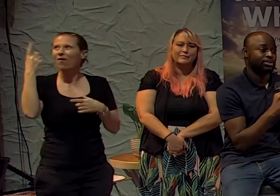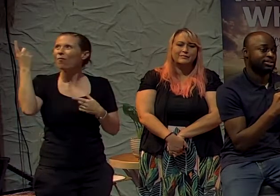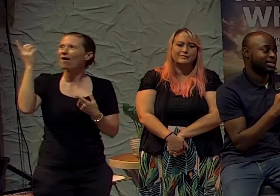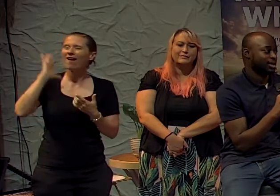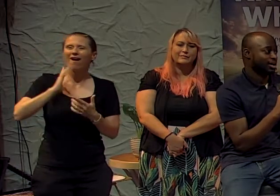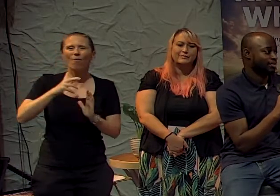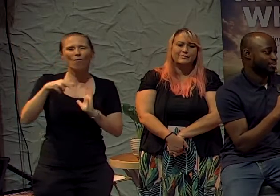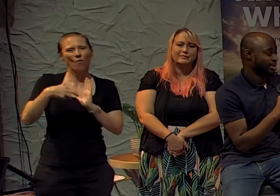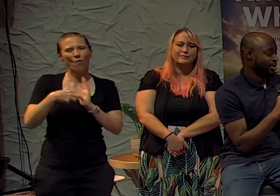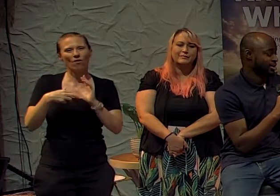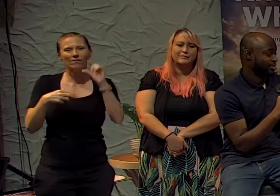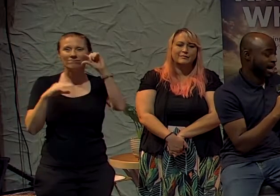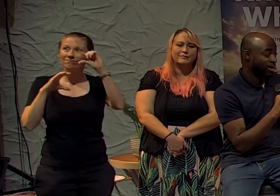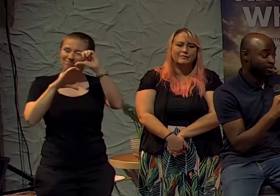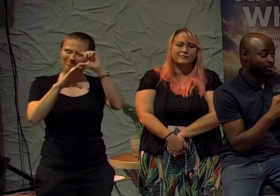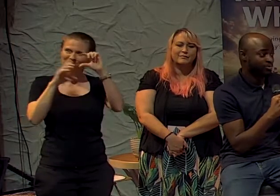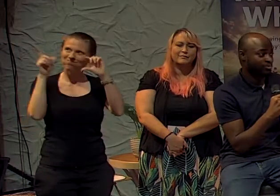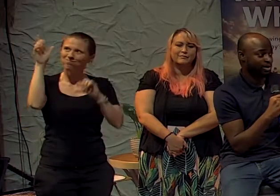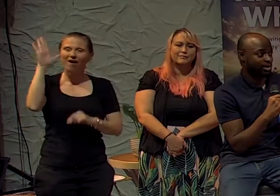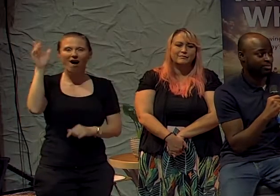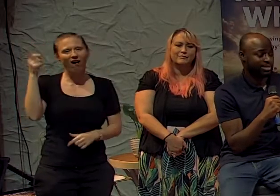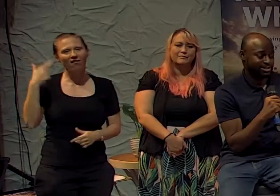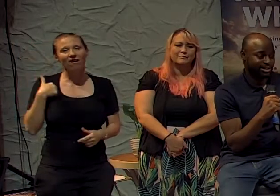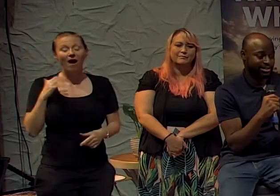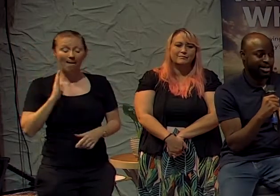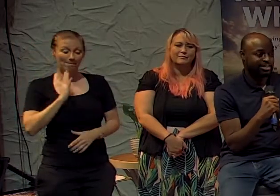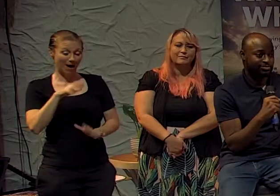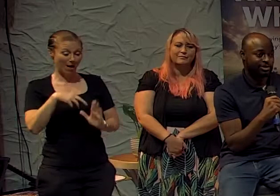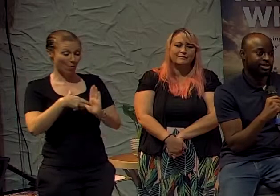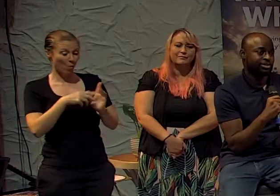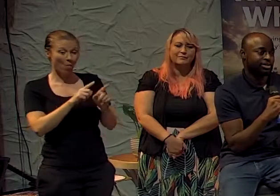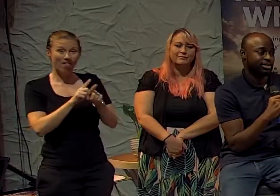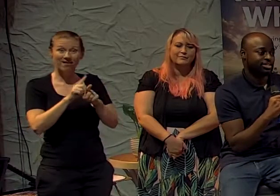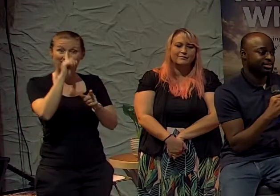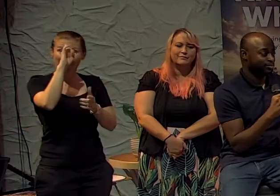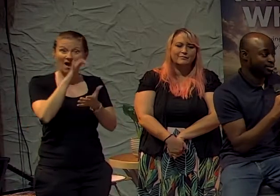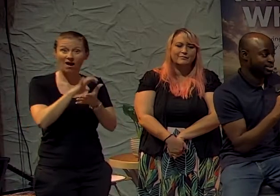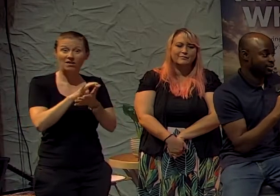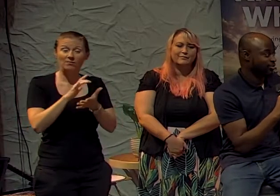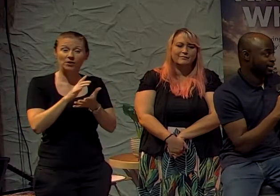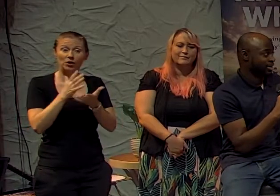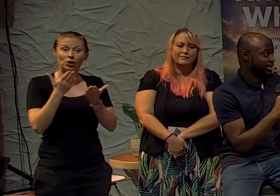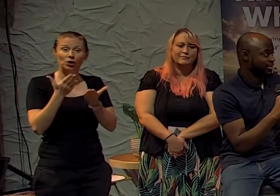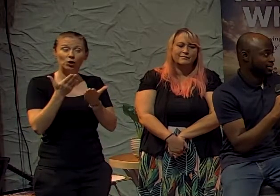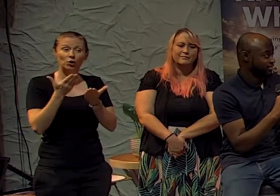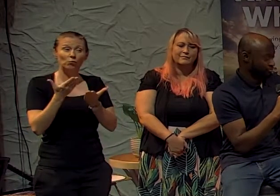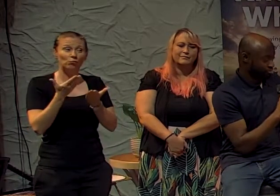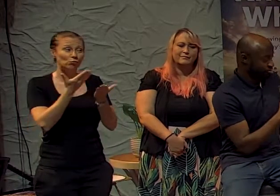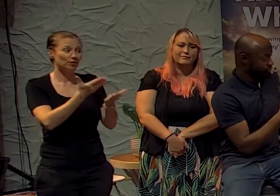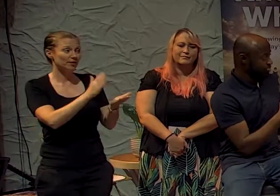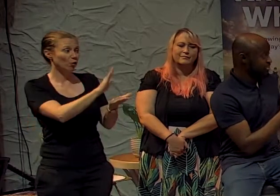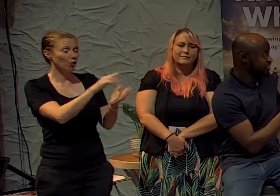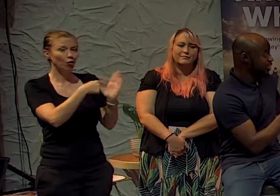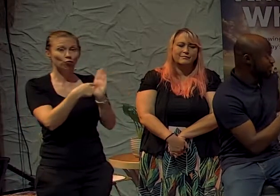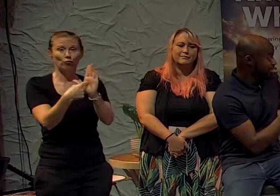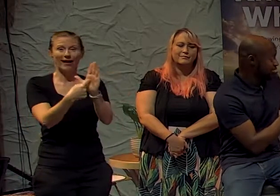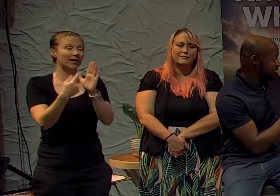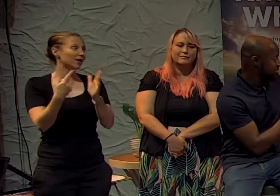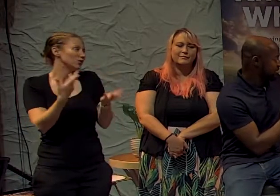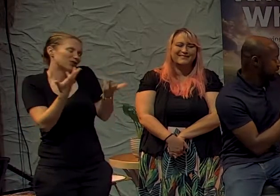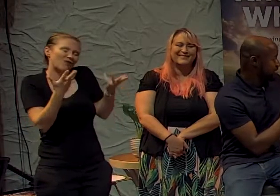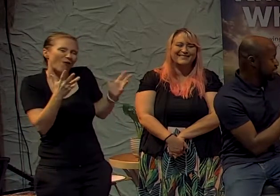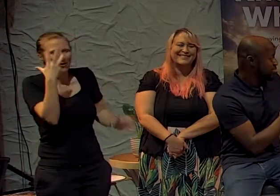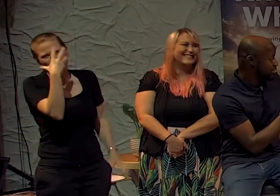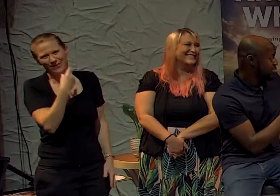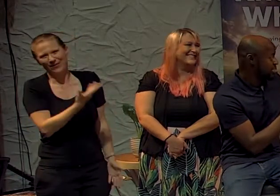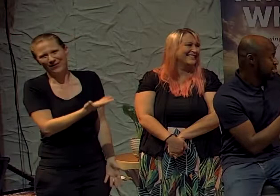our role is. And my role as a husband is to present her radiant. She's already